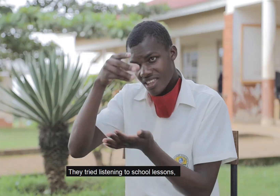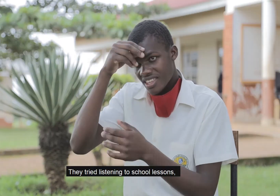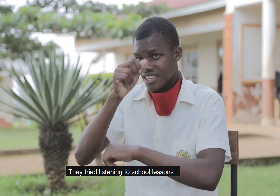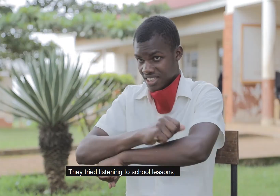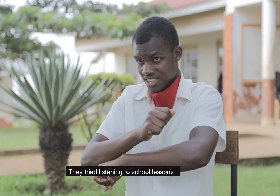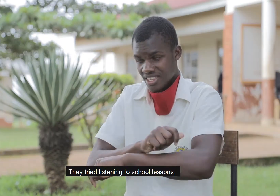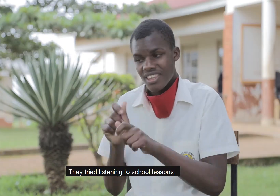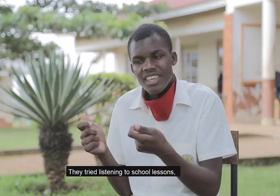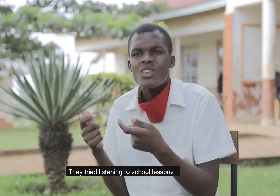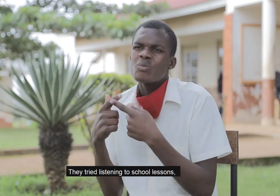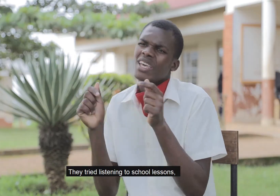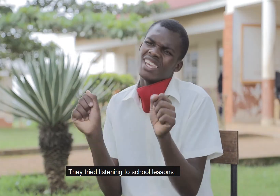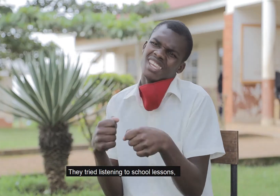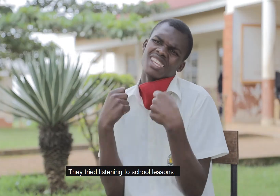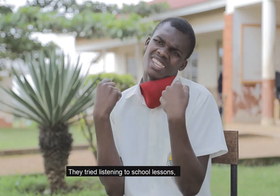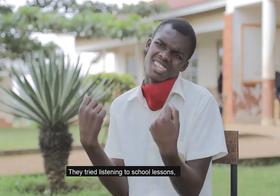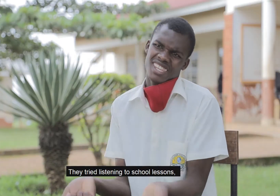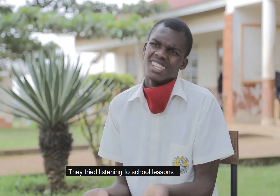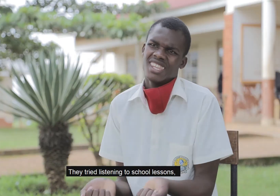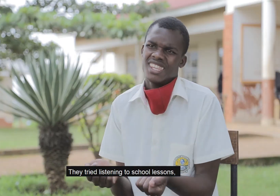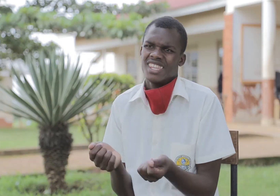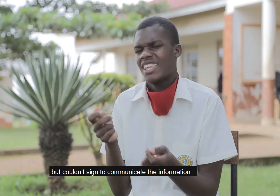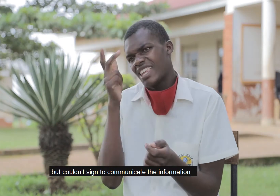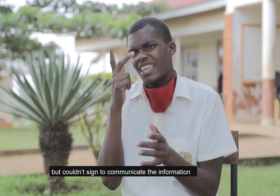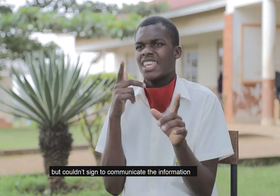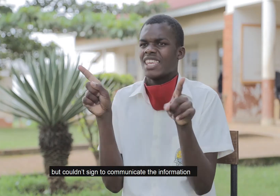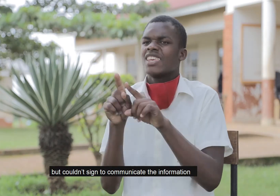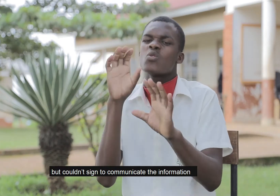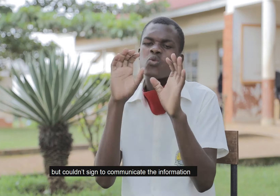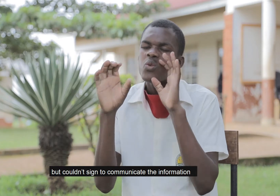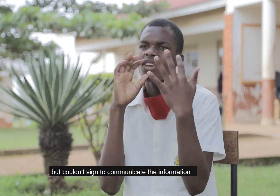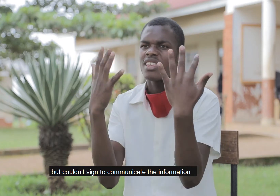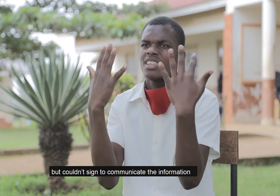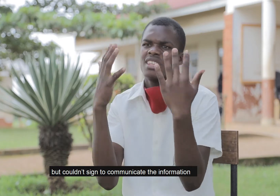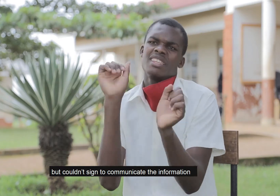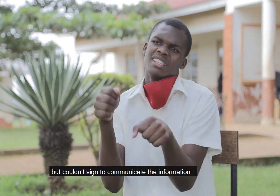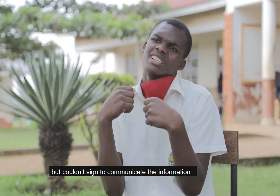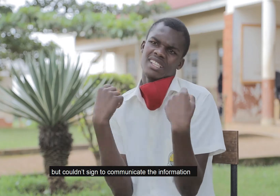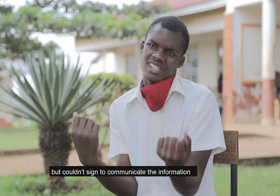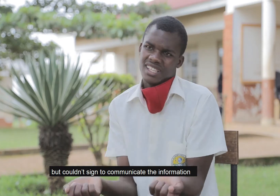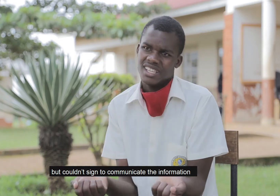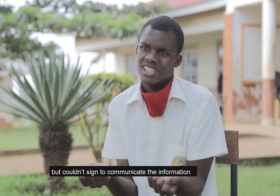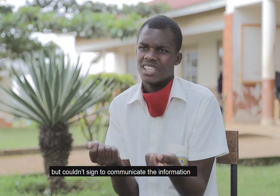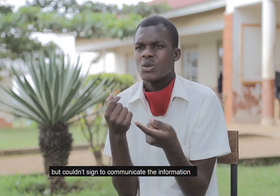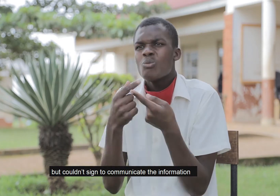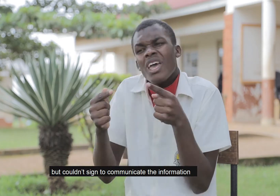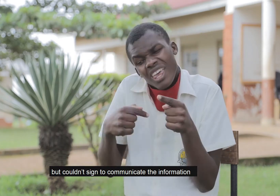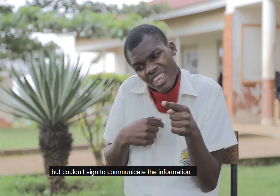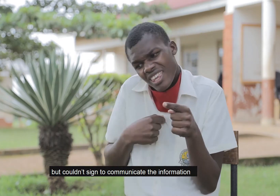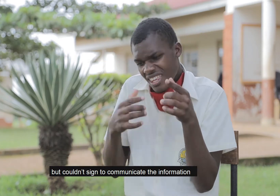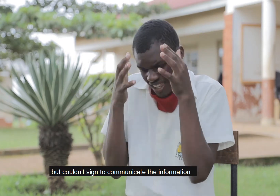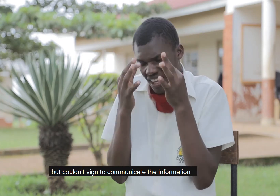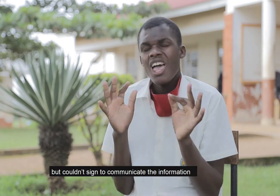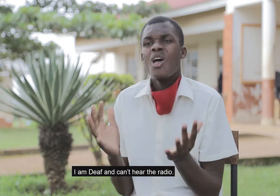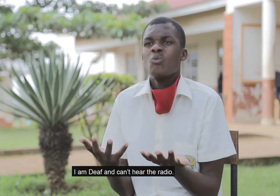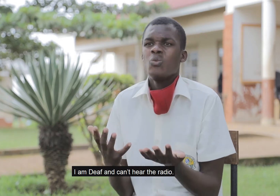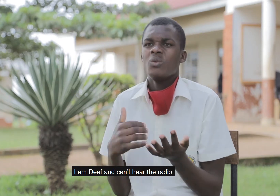They tried listening to school lessons, but couldn't sign to communicate the information. I'm